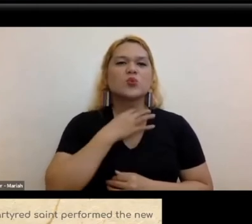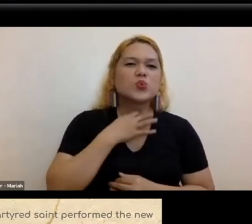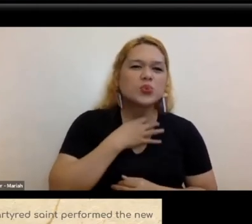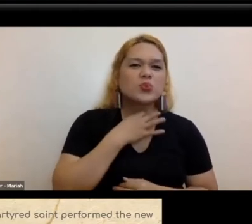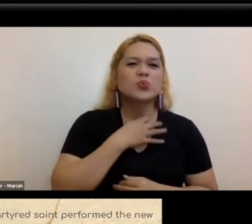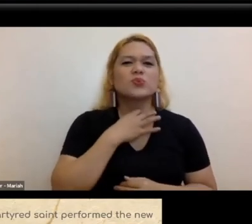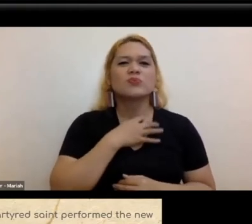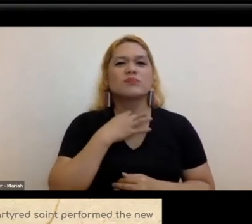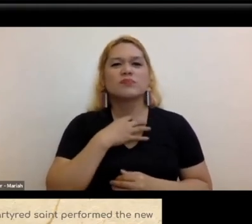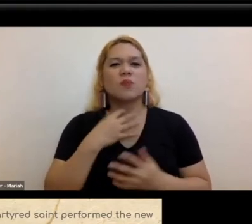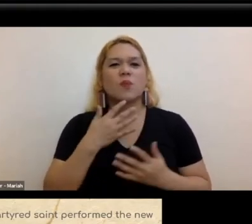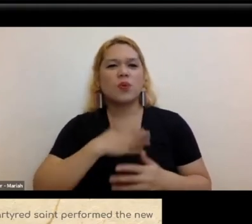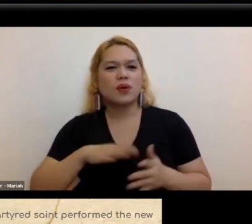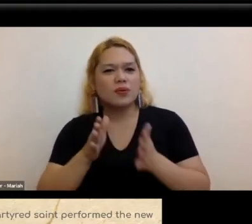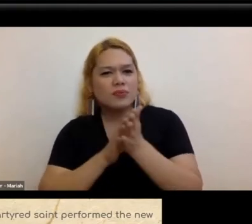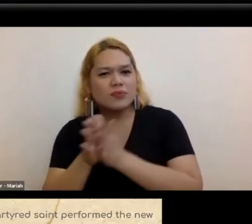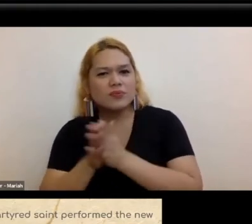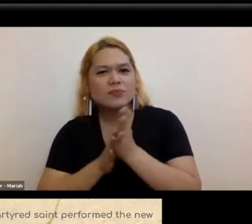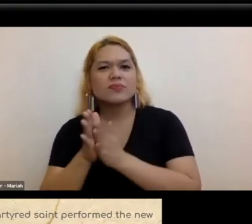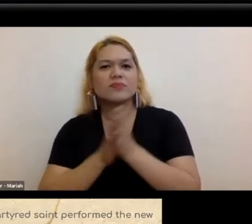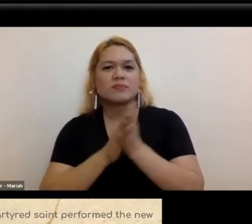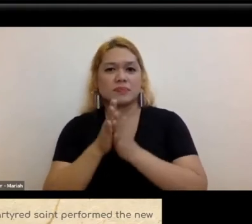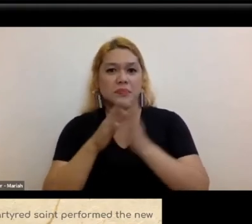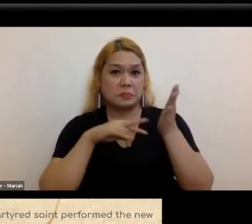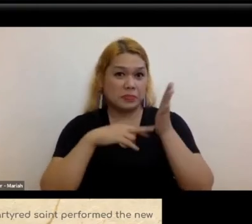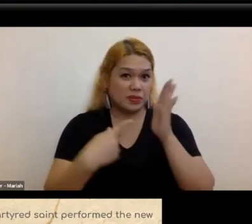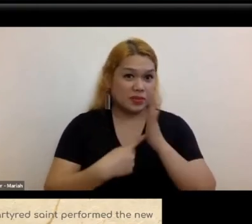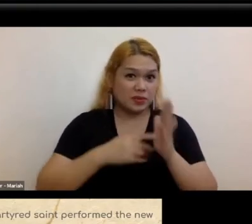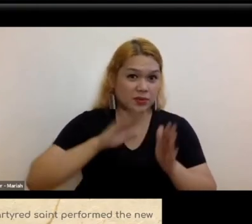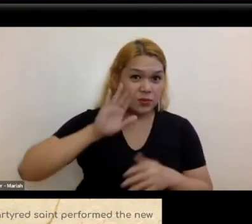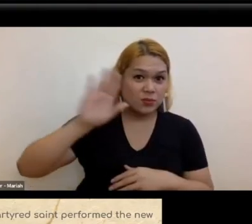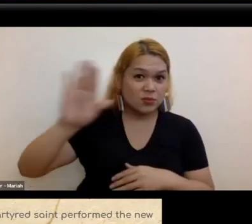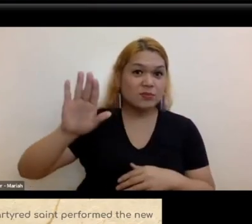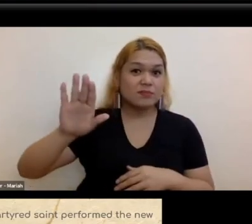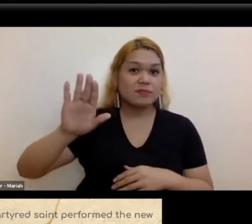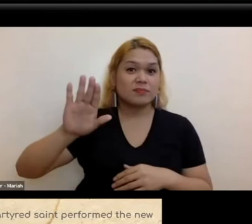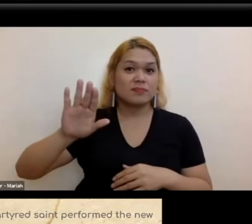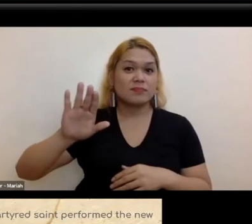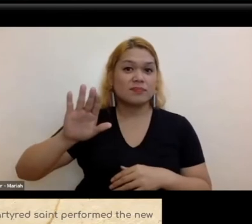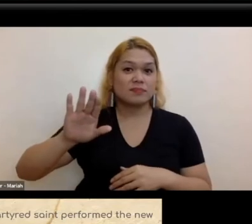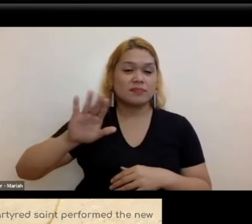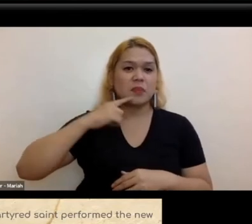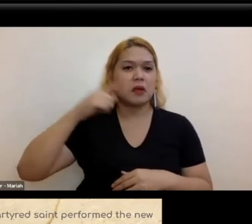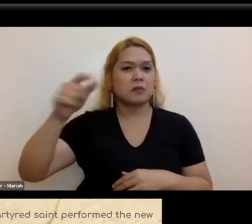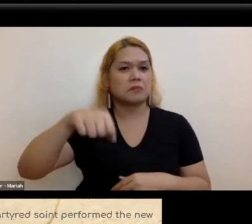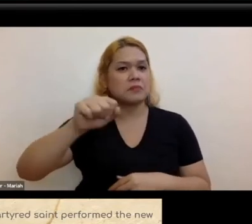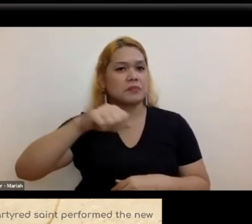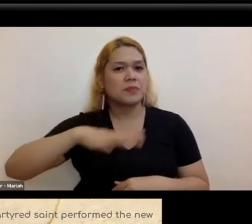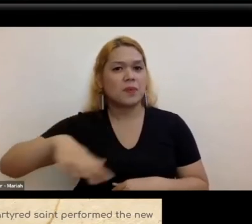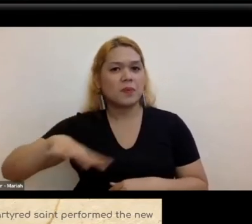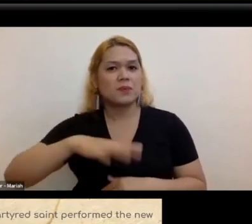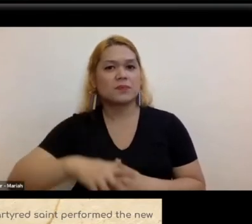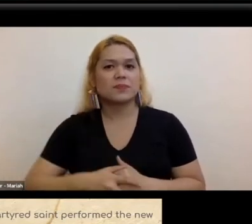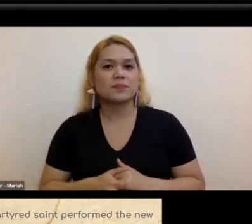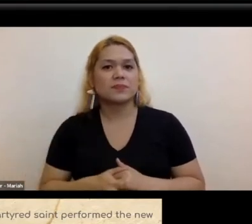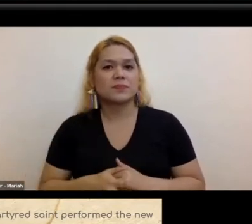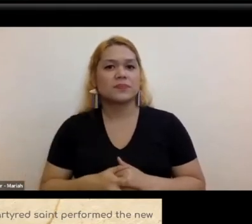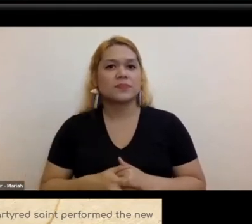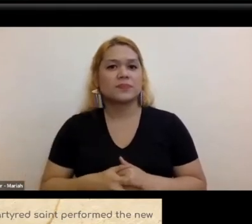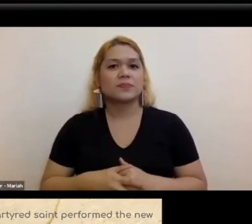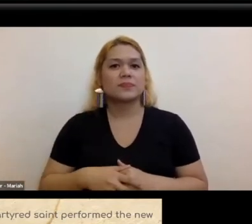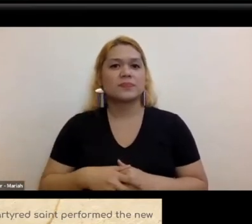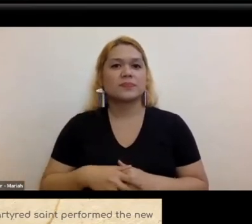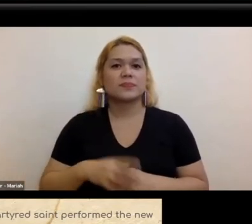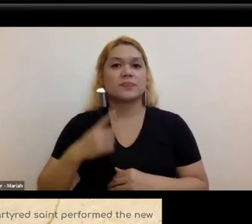yours, when we said yes and relented. We, the setting for the